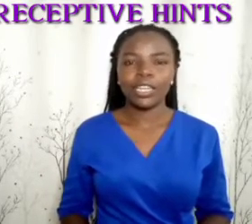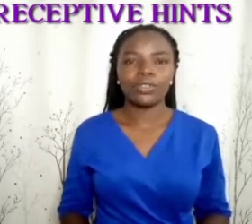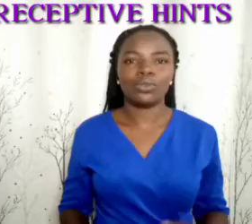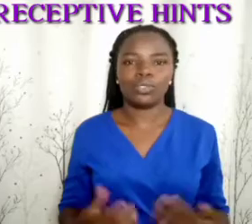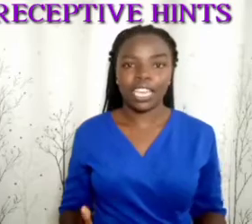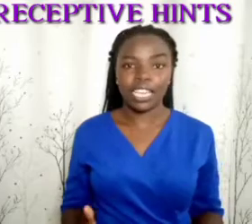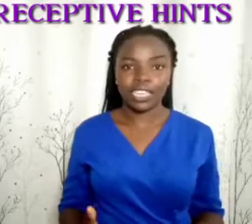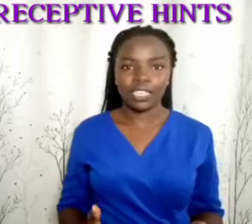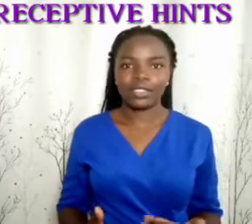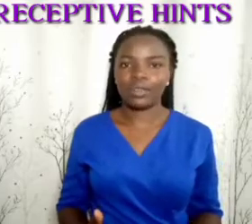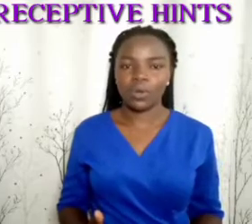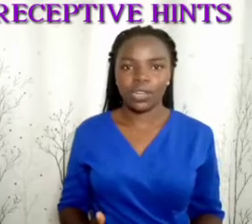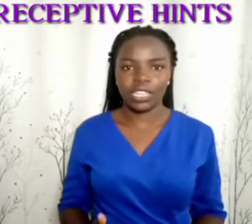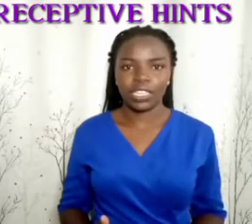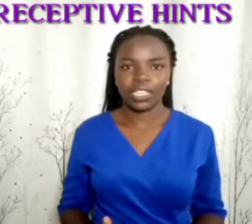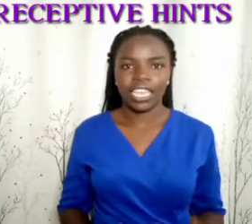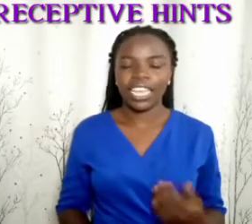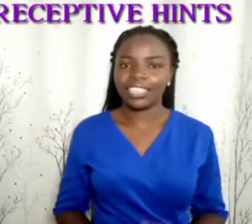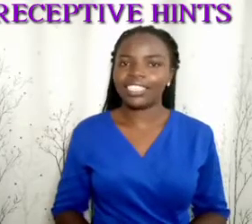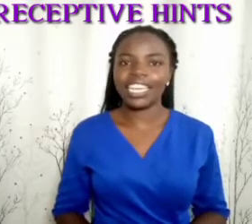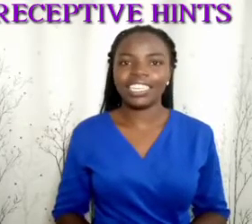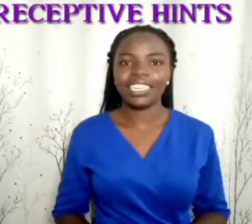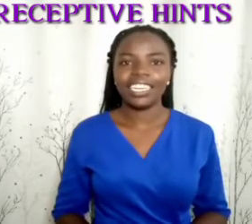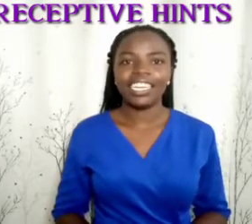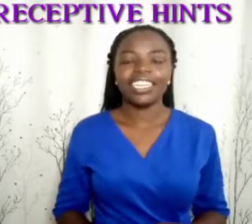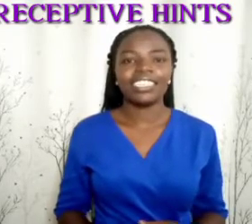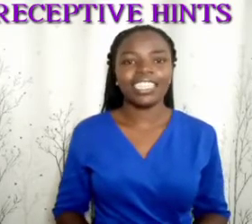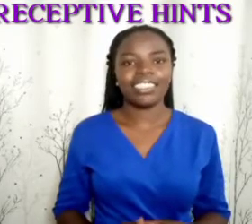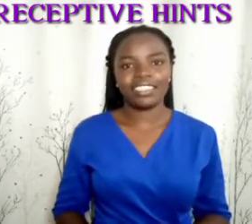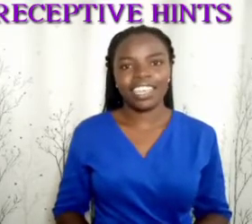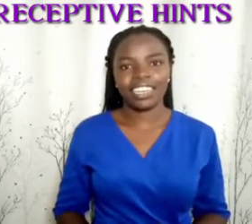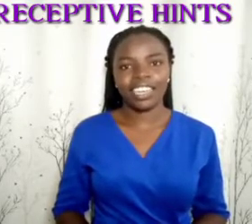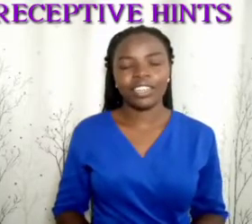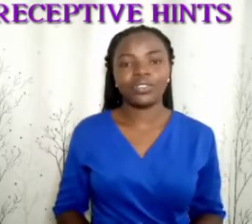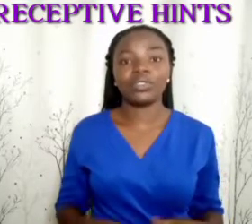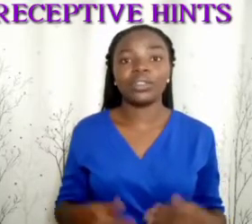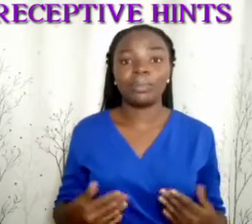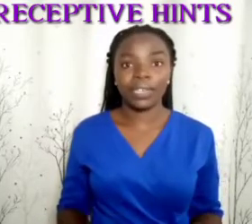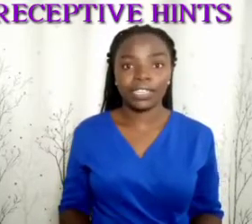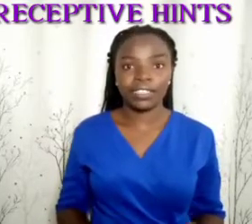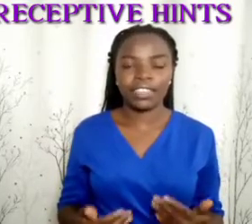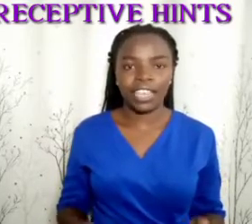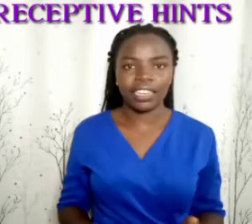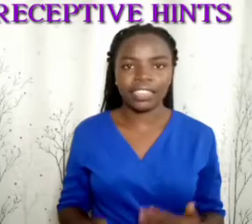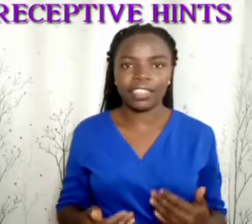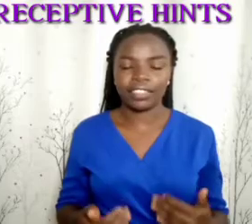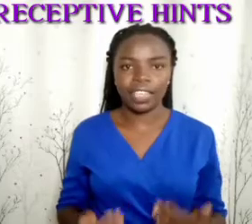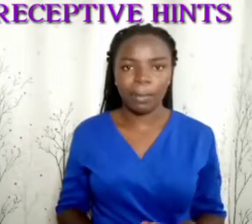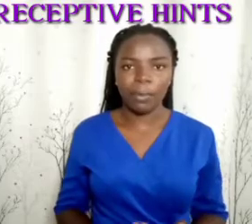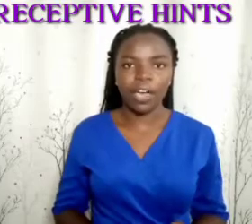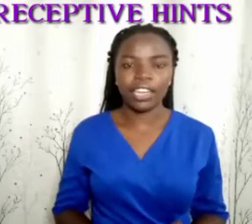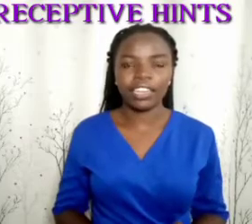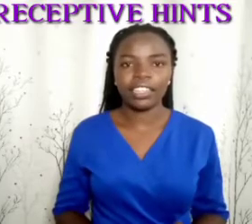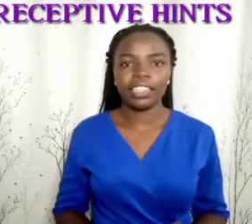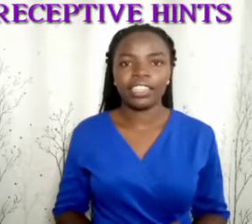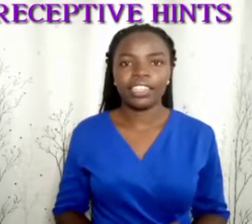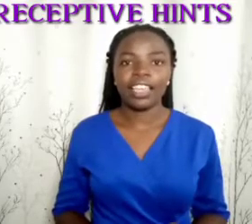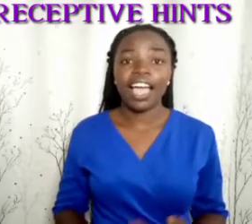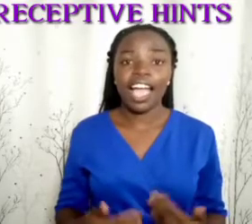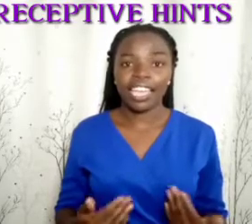to sign slowly. Instead, tell the signer to repeat signing the same word